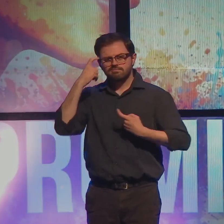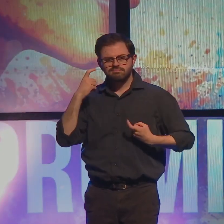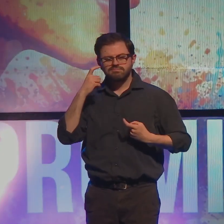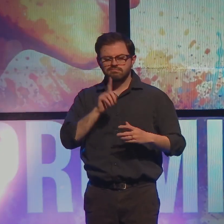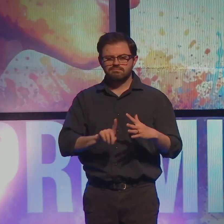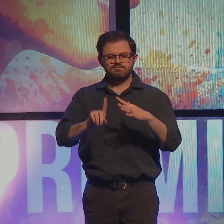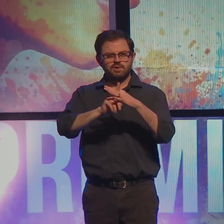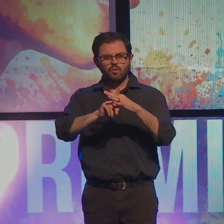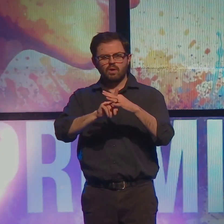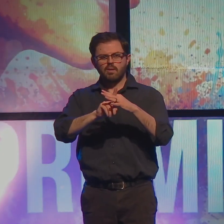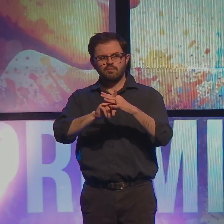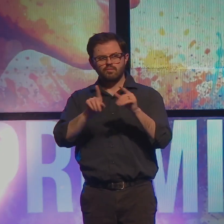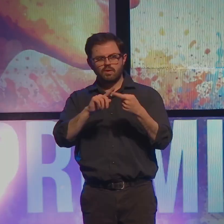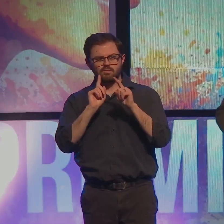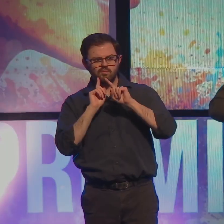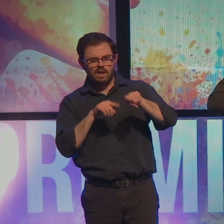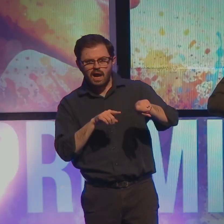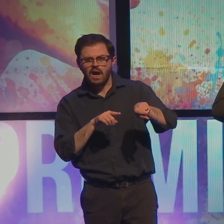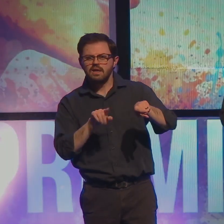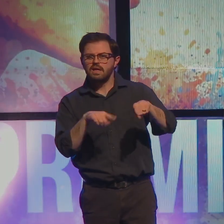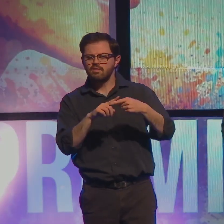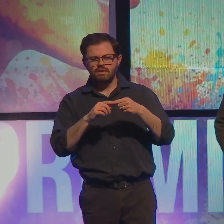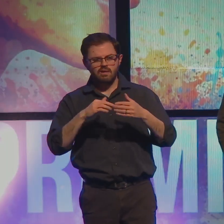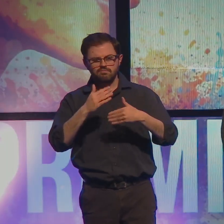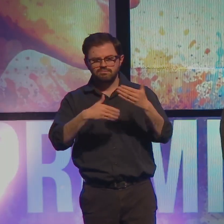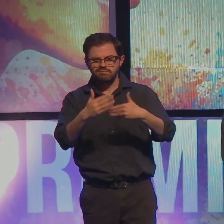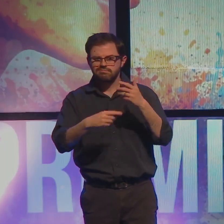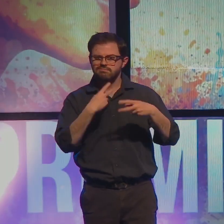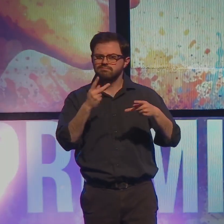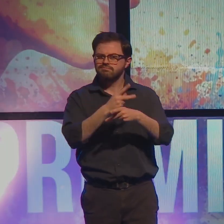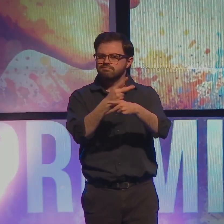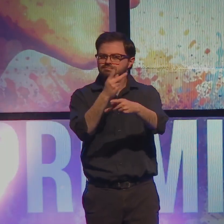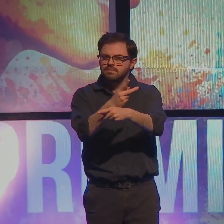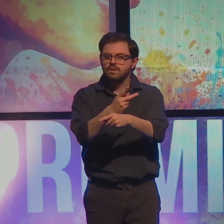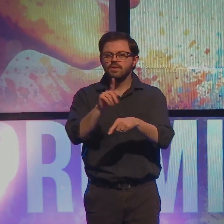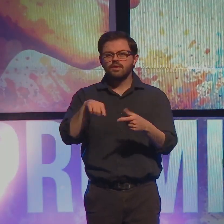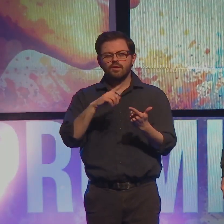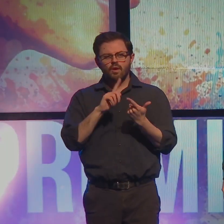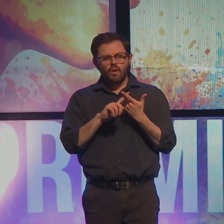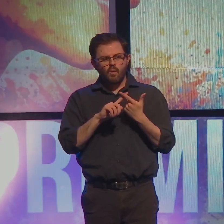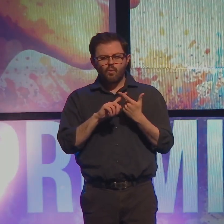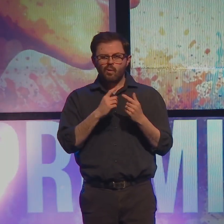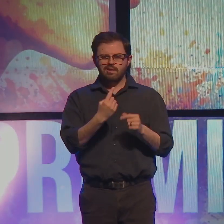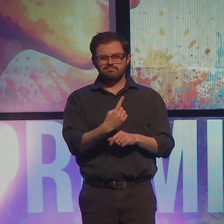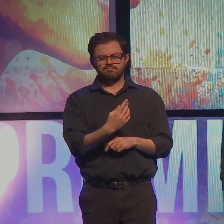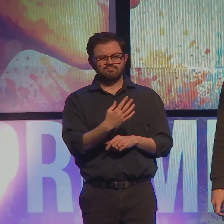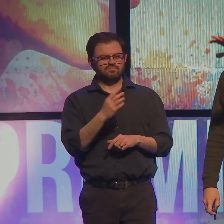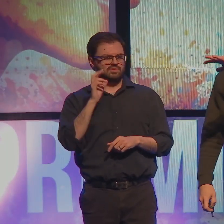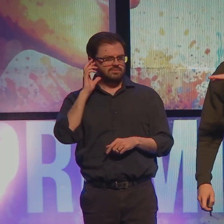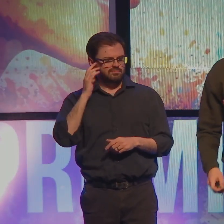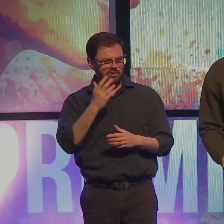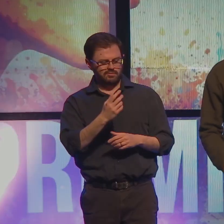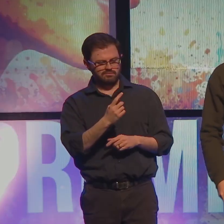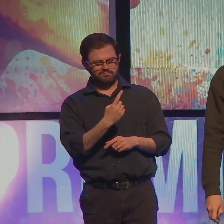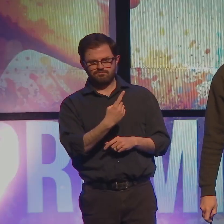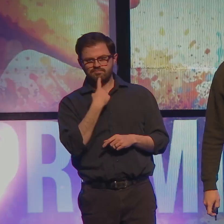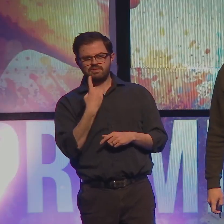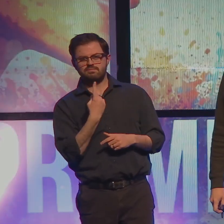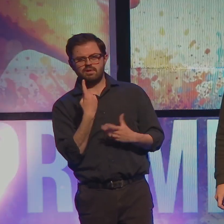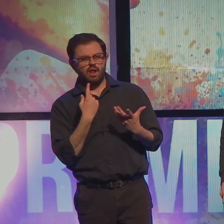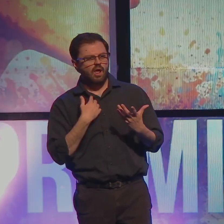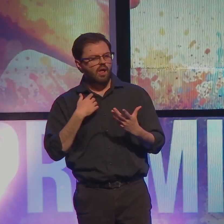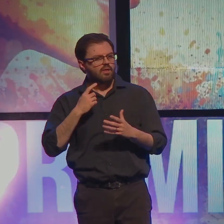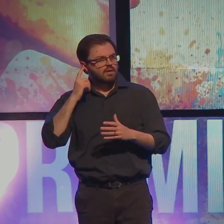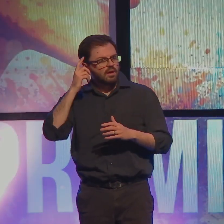races. So when that wound gets reopened from a childhood experience, from a past relationship, from a fear that sits just under